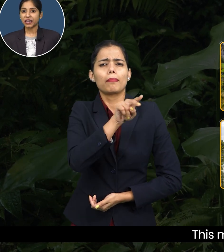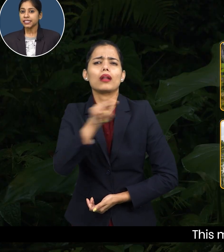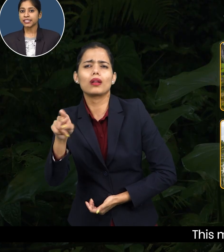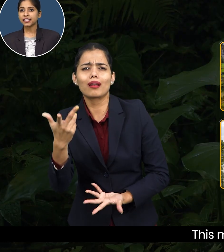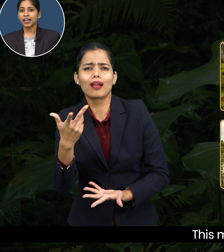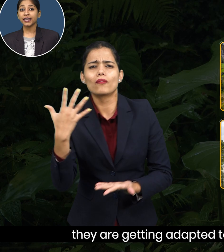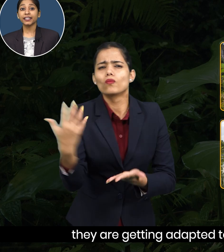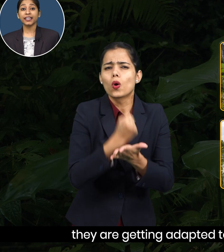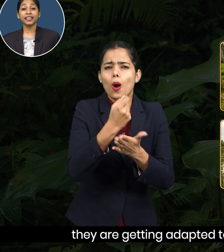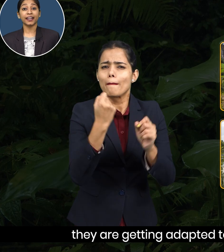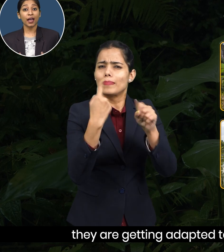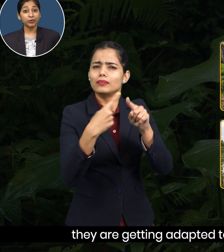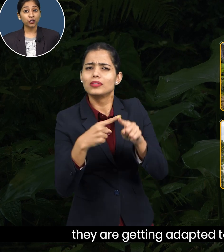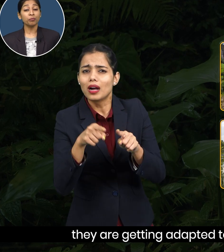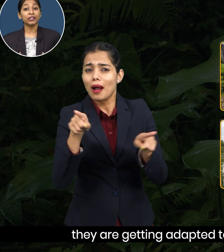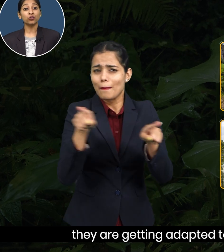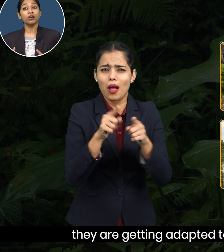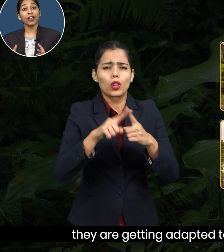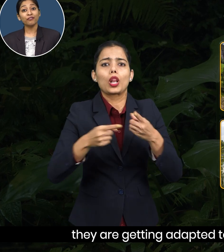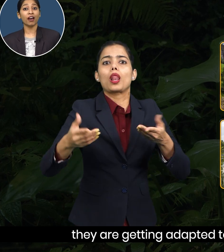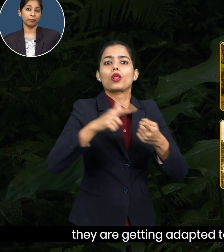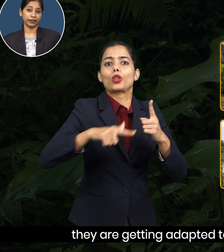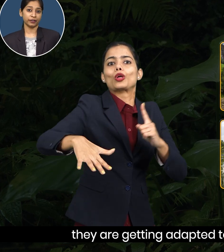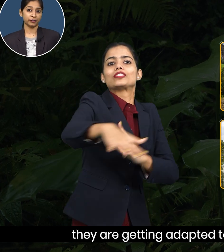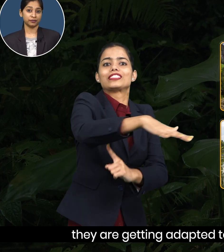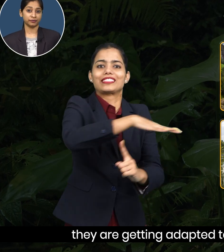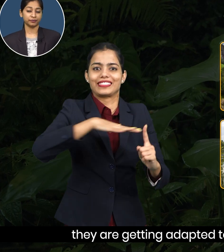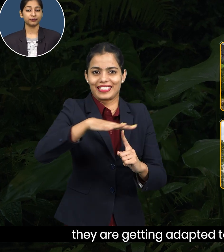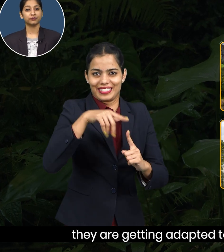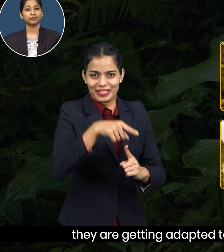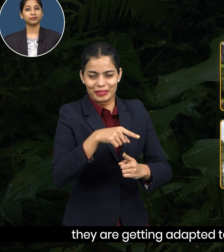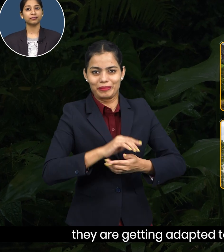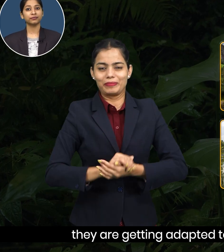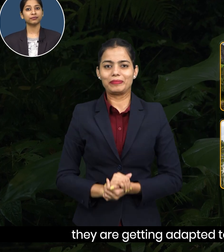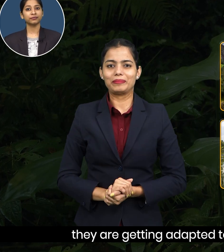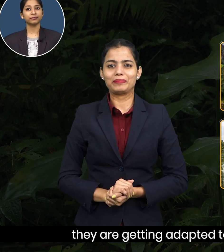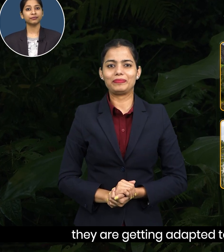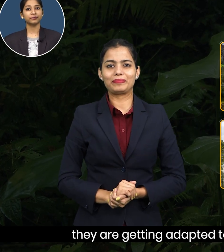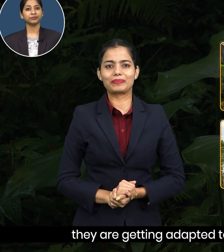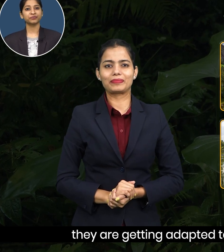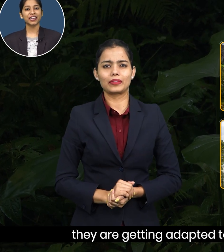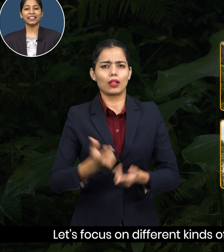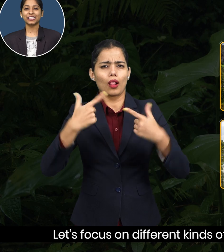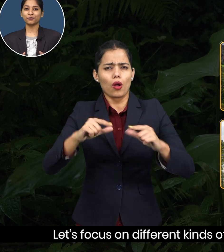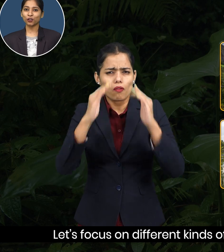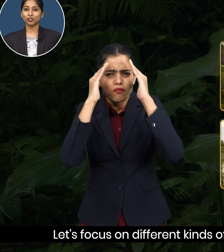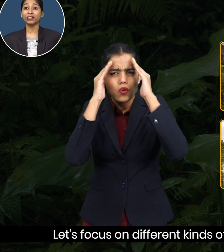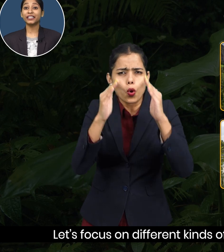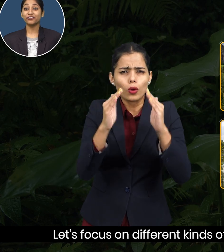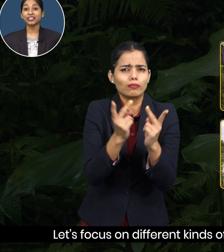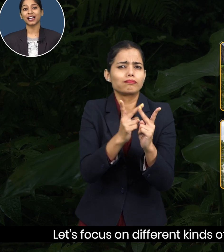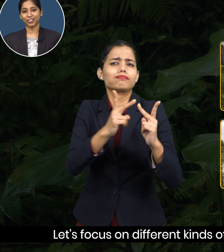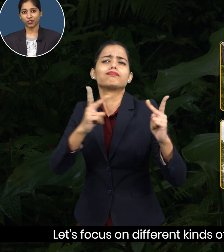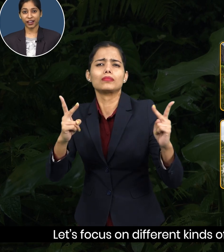This means they are getting adapted to a particular environment. Let's focus